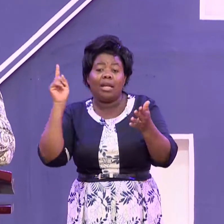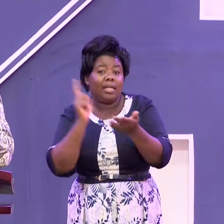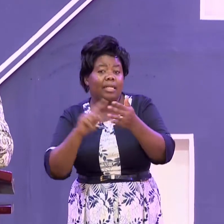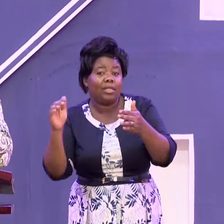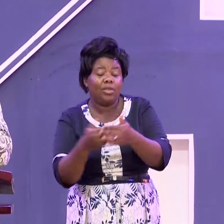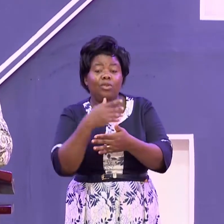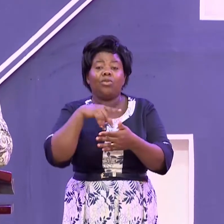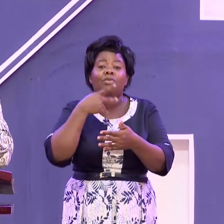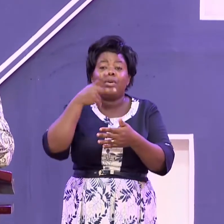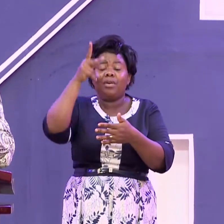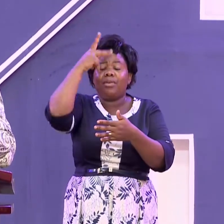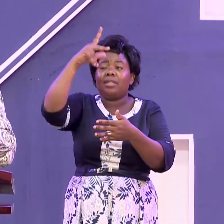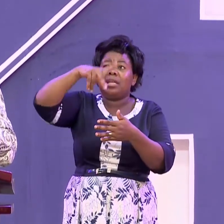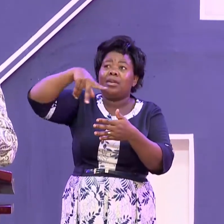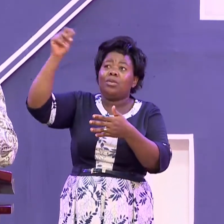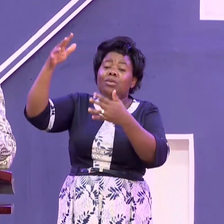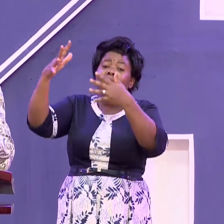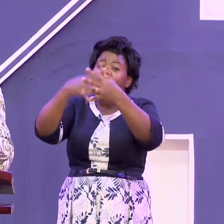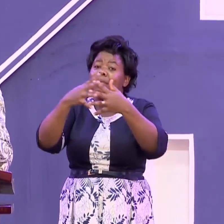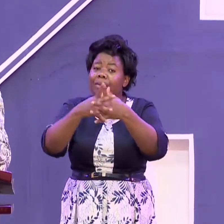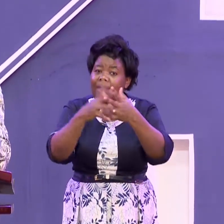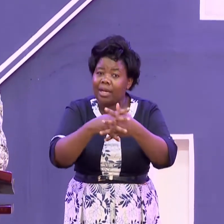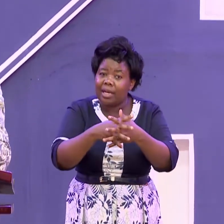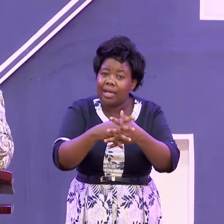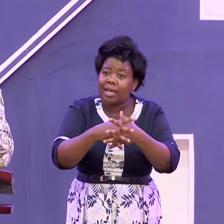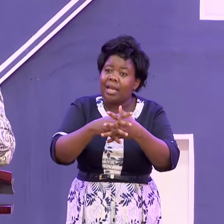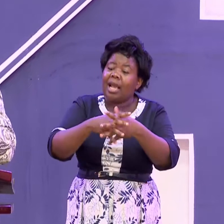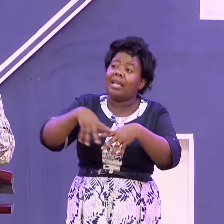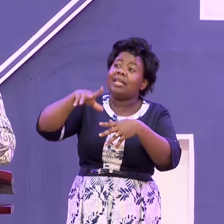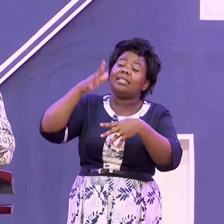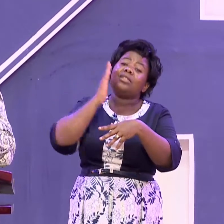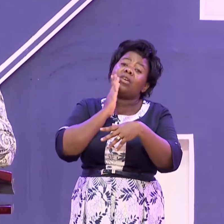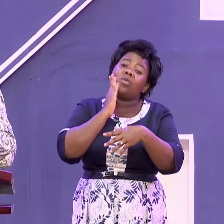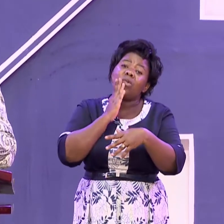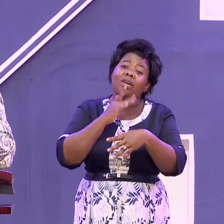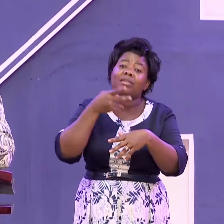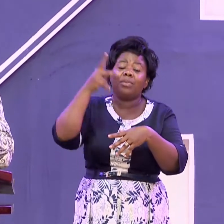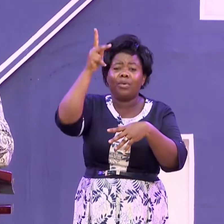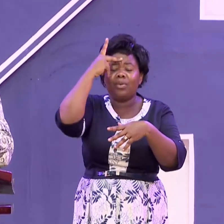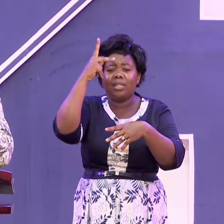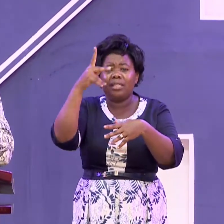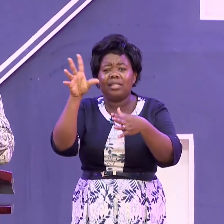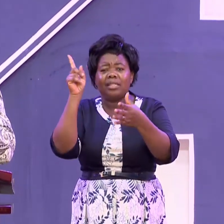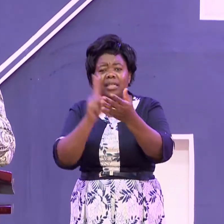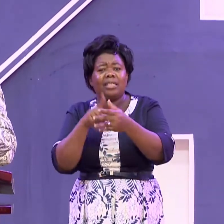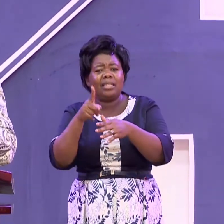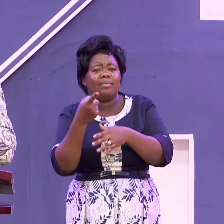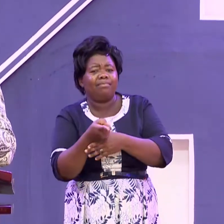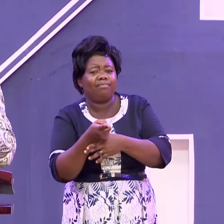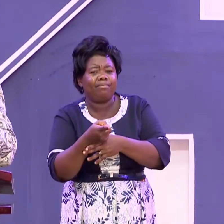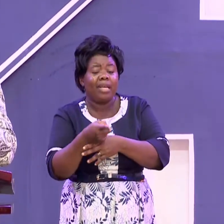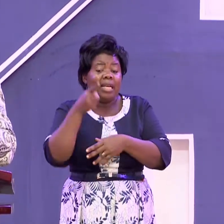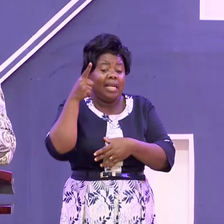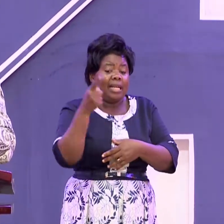he's leaving Busoga going to America, and then the Americans adopt him,